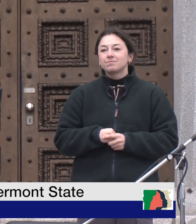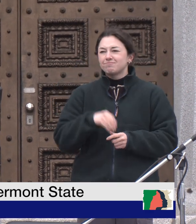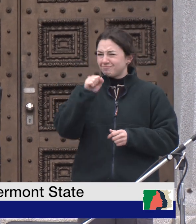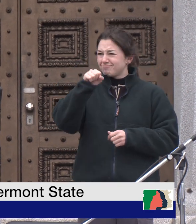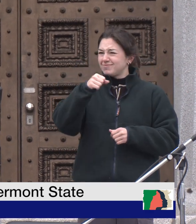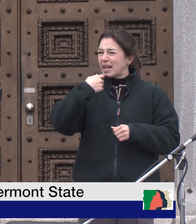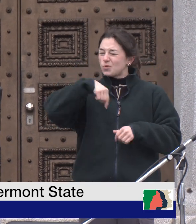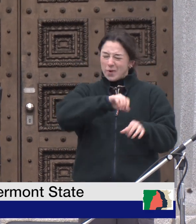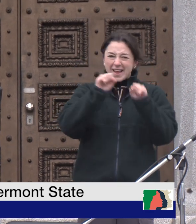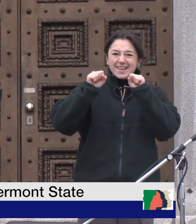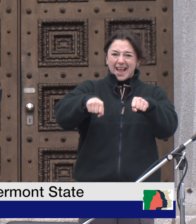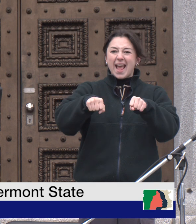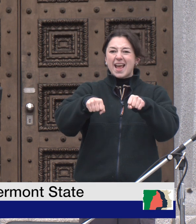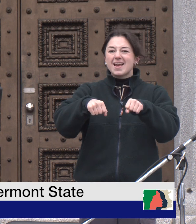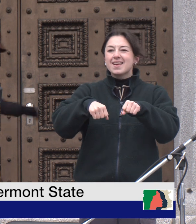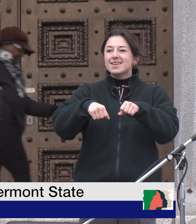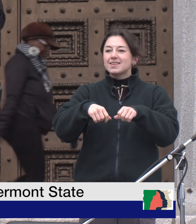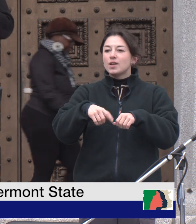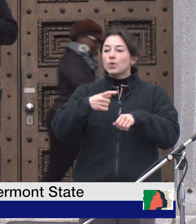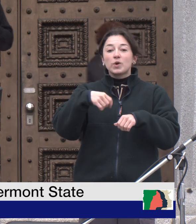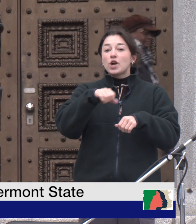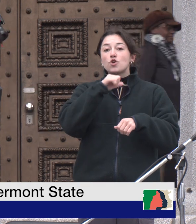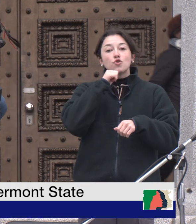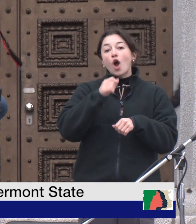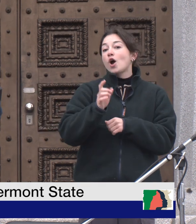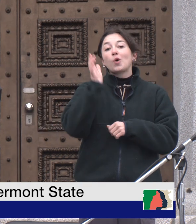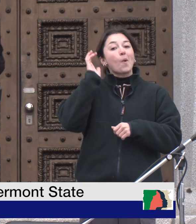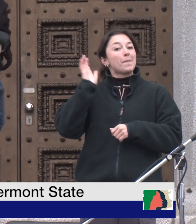Yes, we can, and we are not going back.